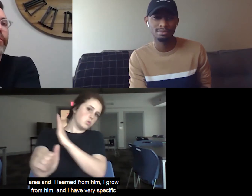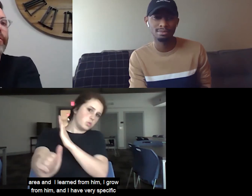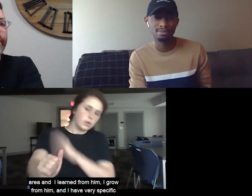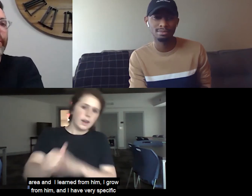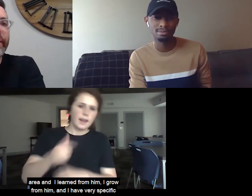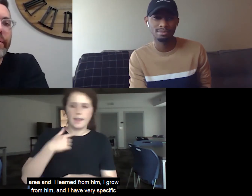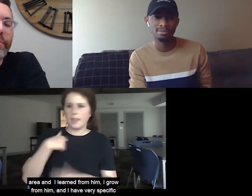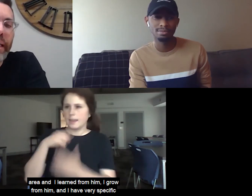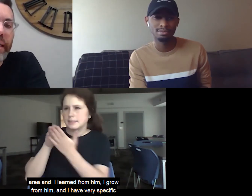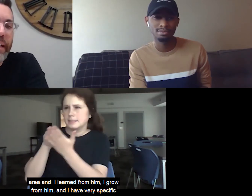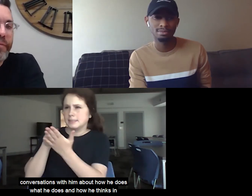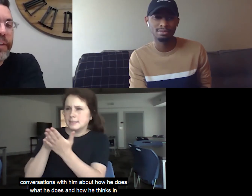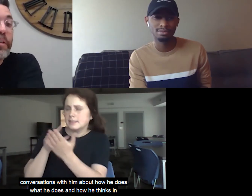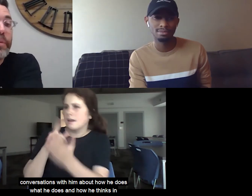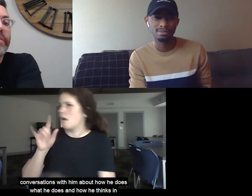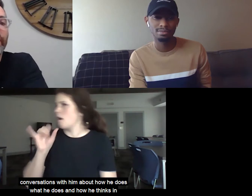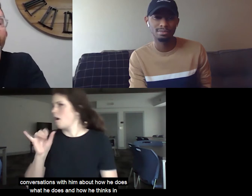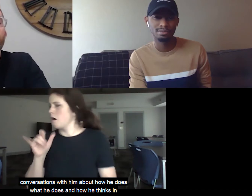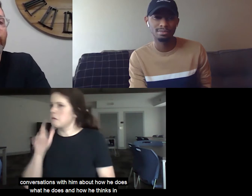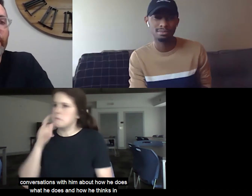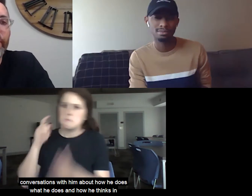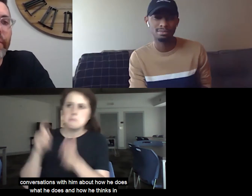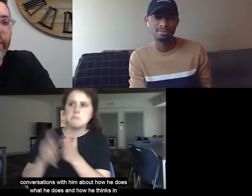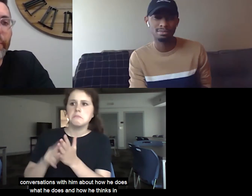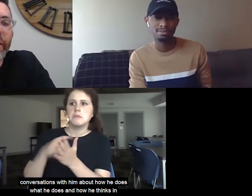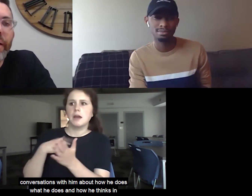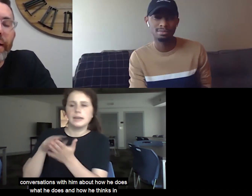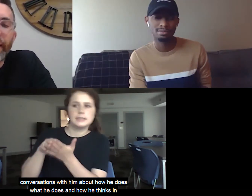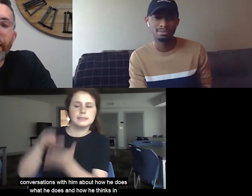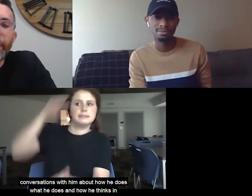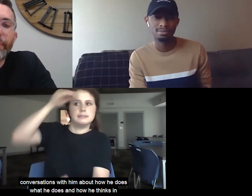I grow from him, and I have very specific conversations with him